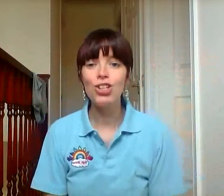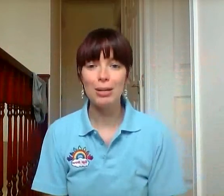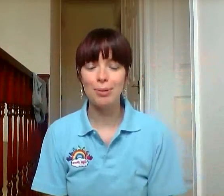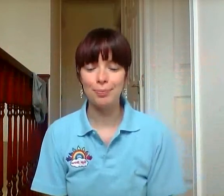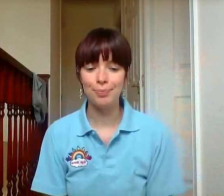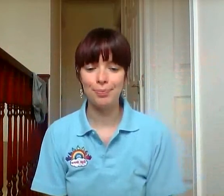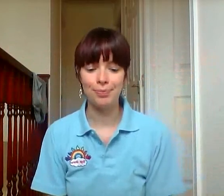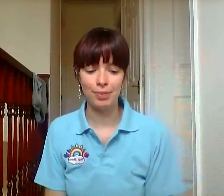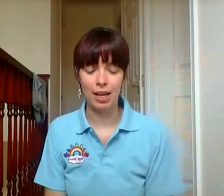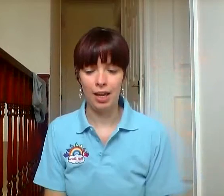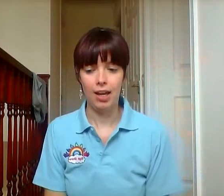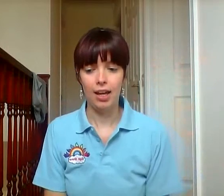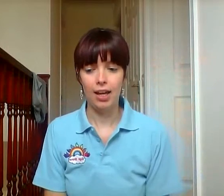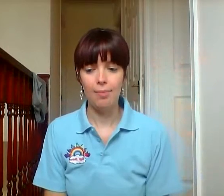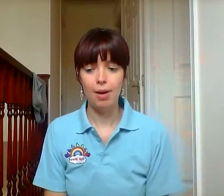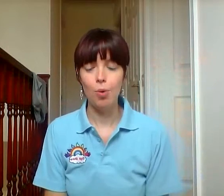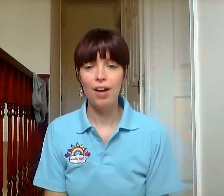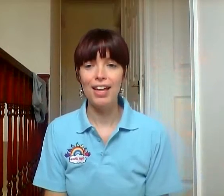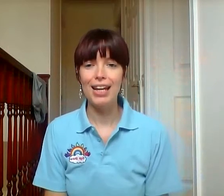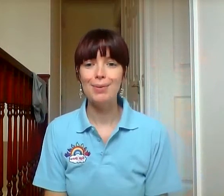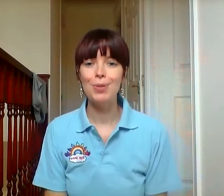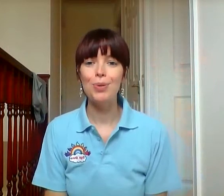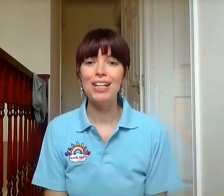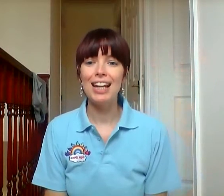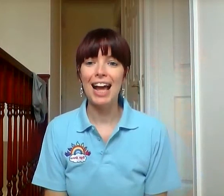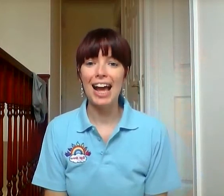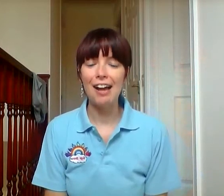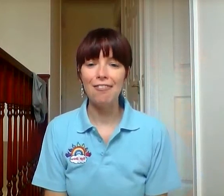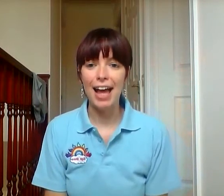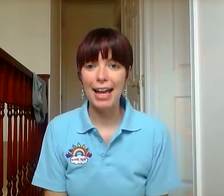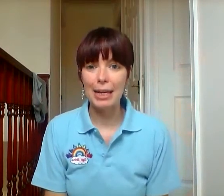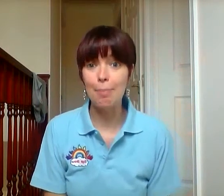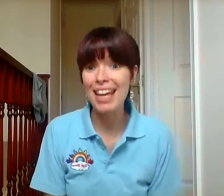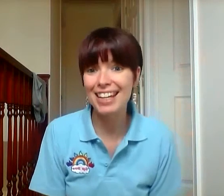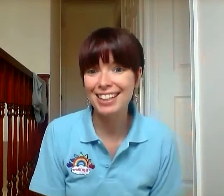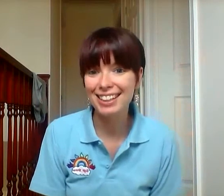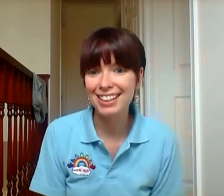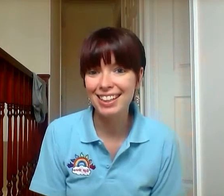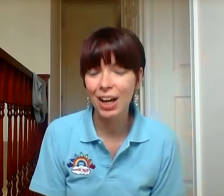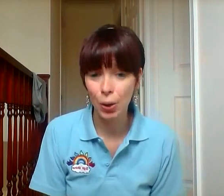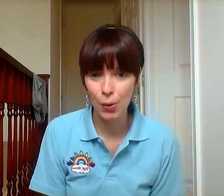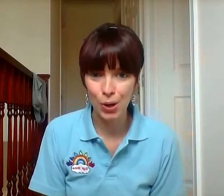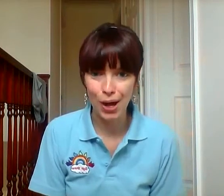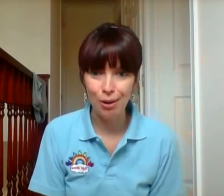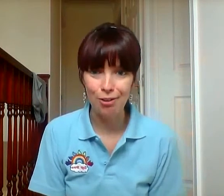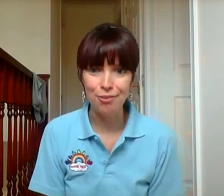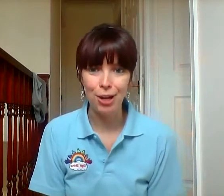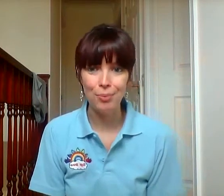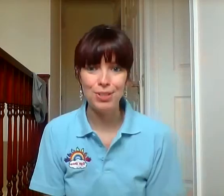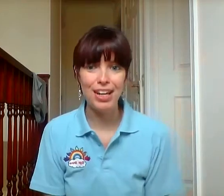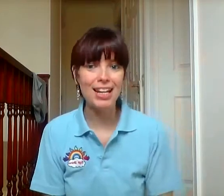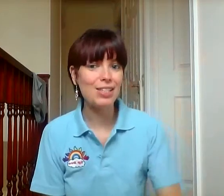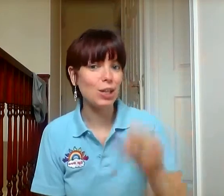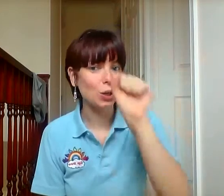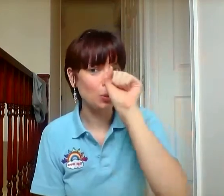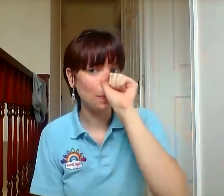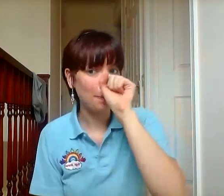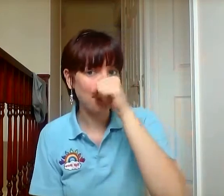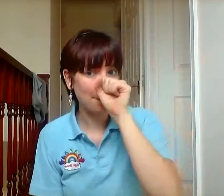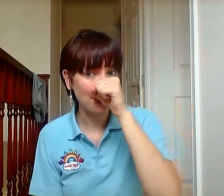sheep. What other animals? We can have a pig on our farm today. So